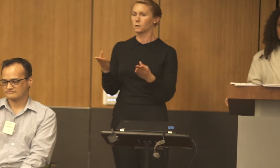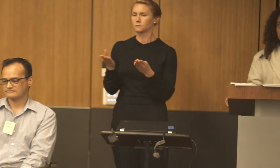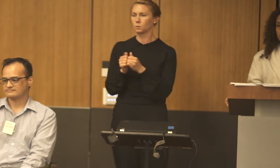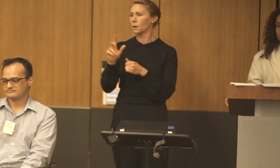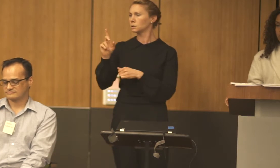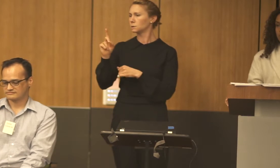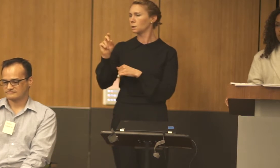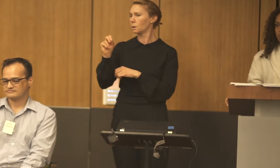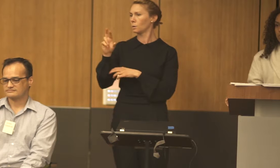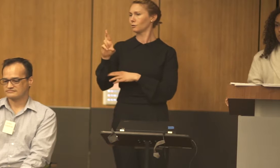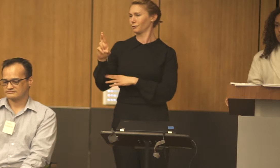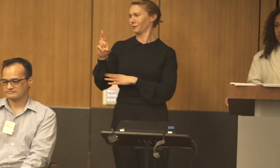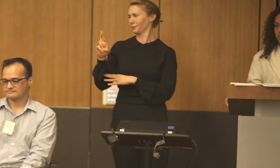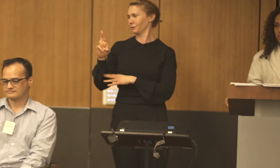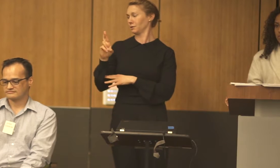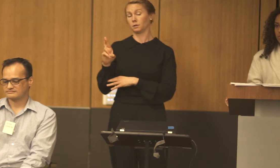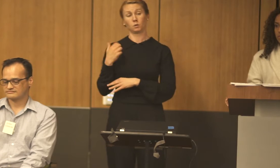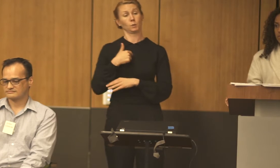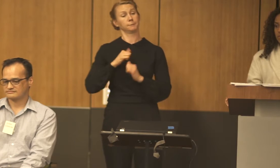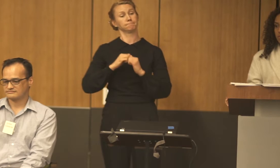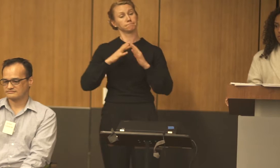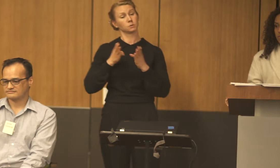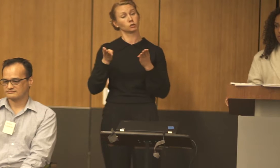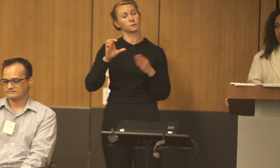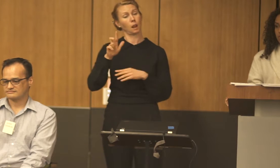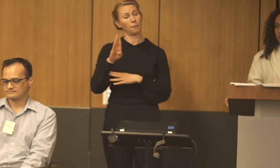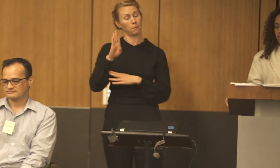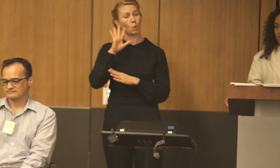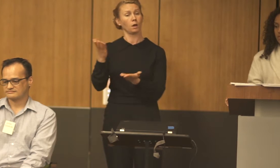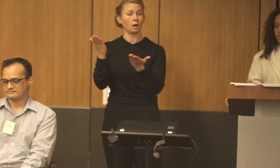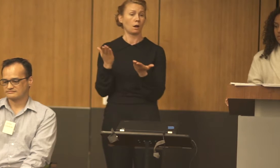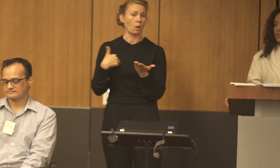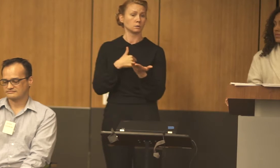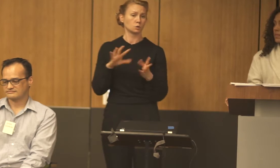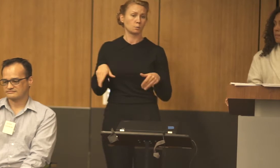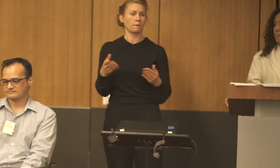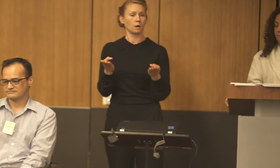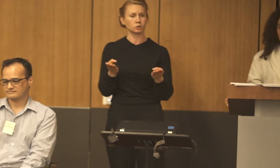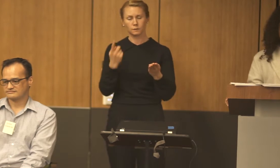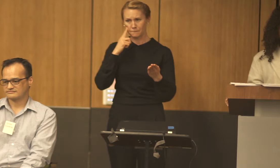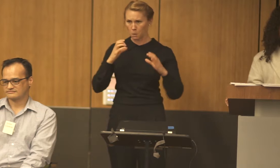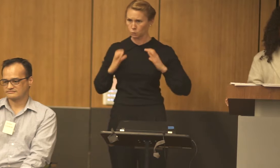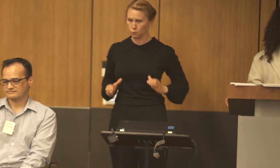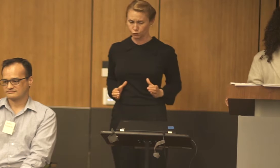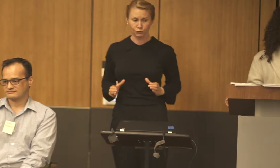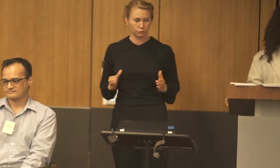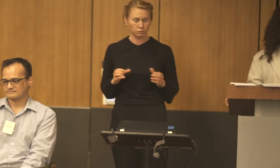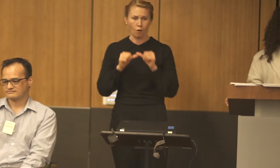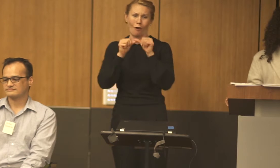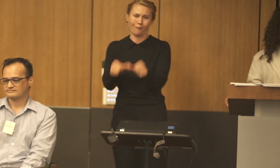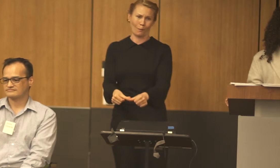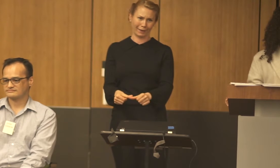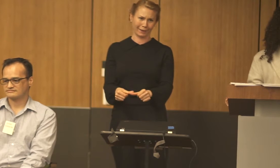So this service clubs that we started enables us to, you know, serve, you know, consumers that we have